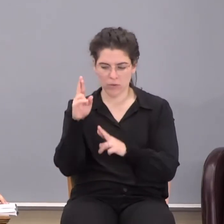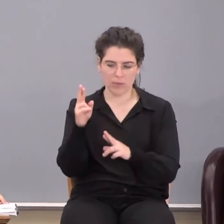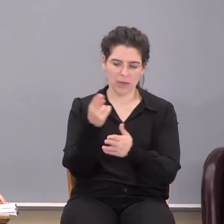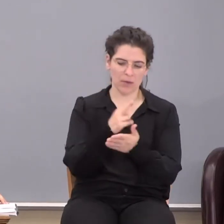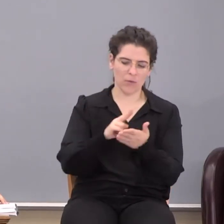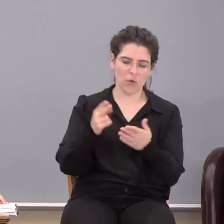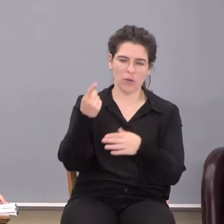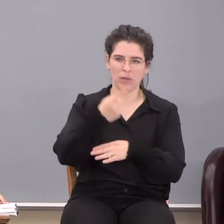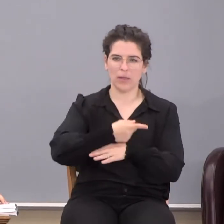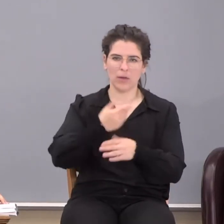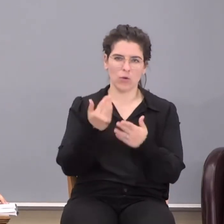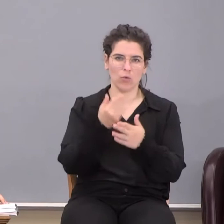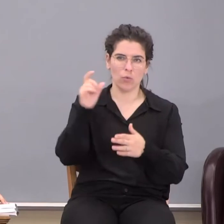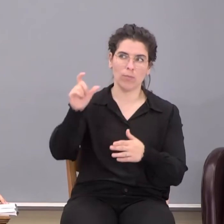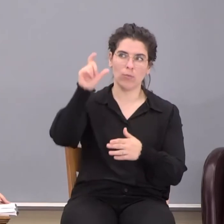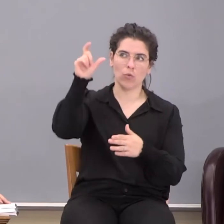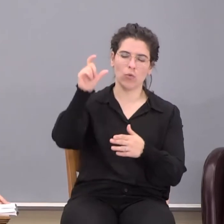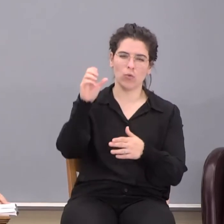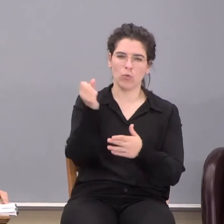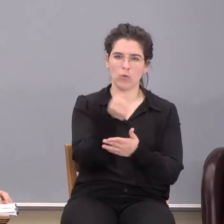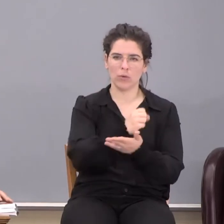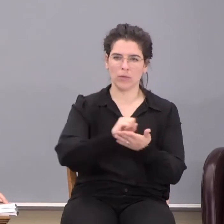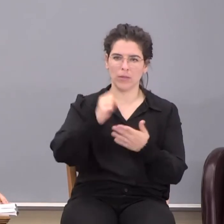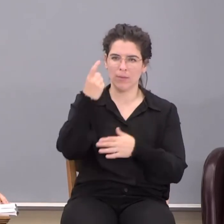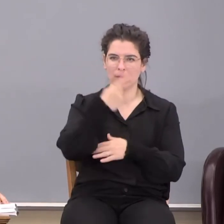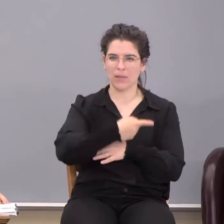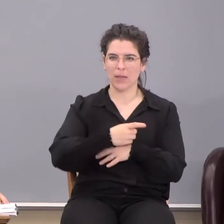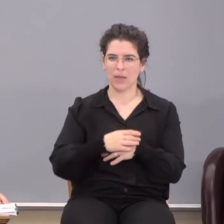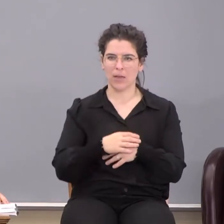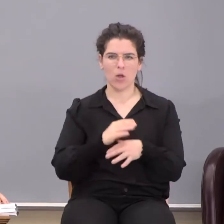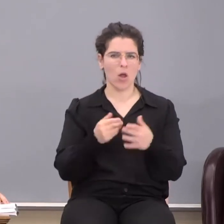holy day of the new moon or the Sabbath days. Now what are all those things?